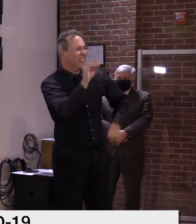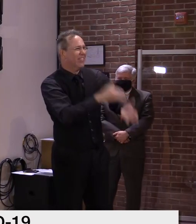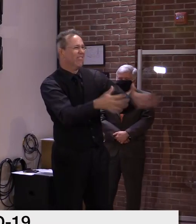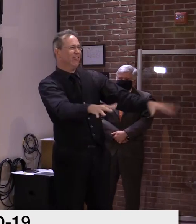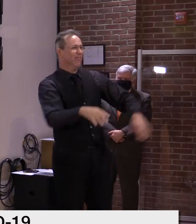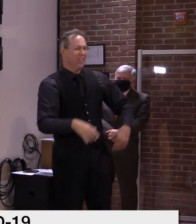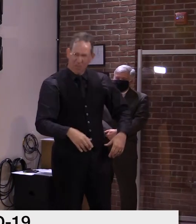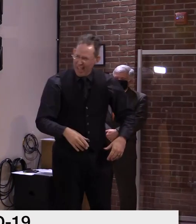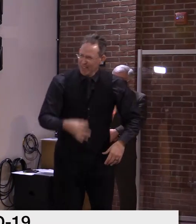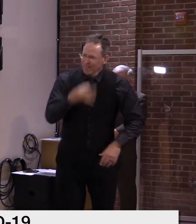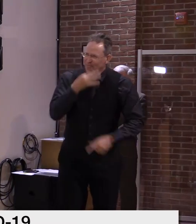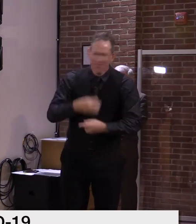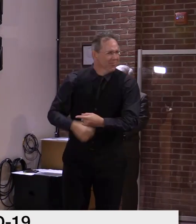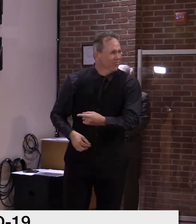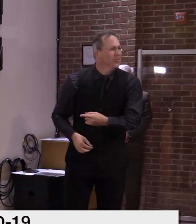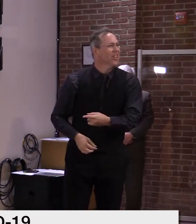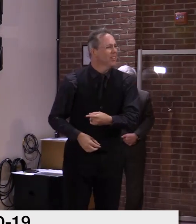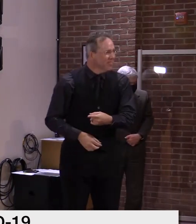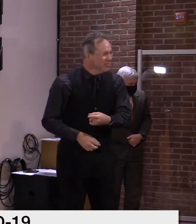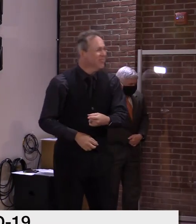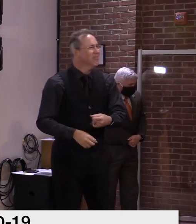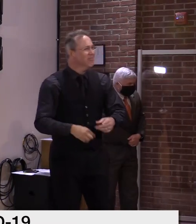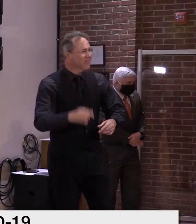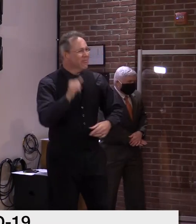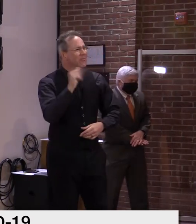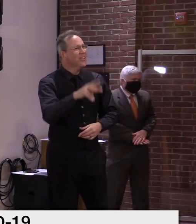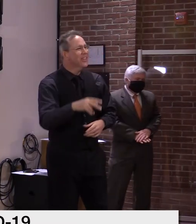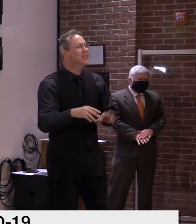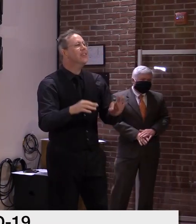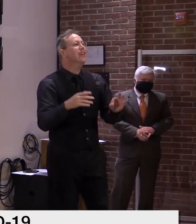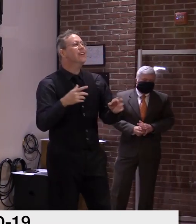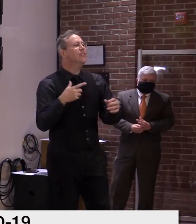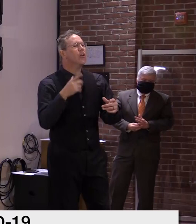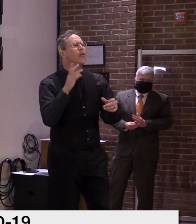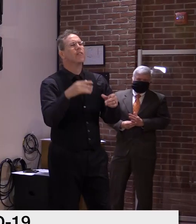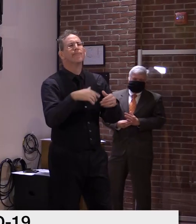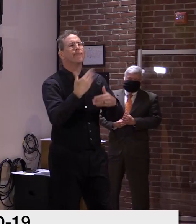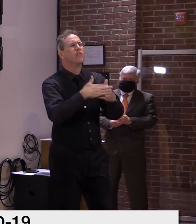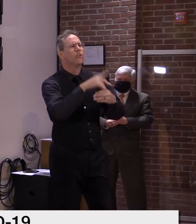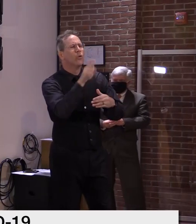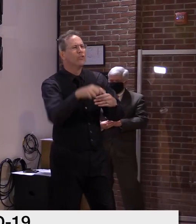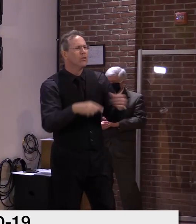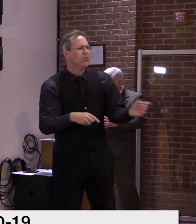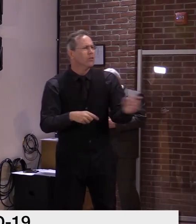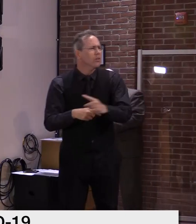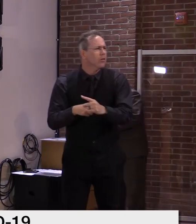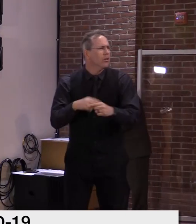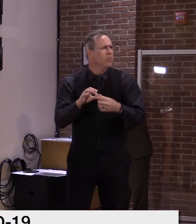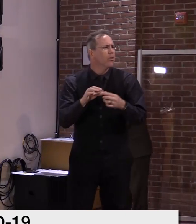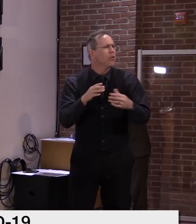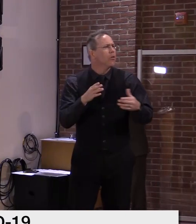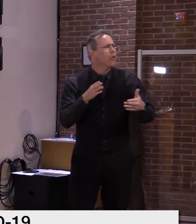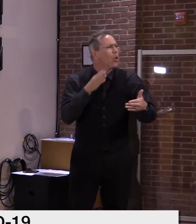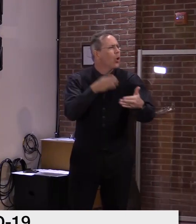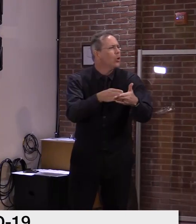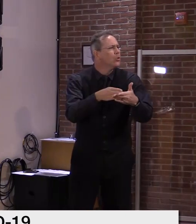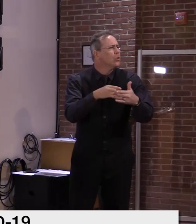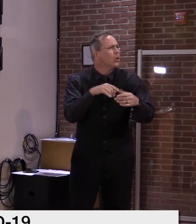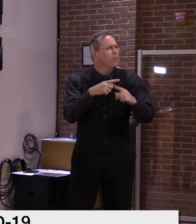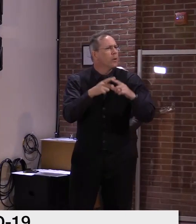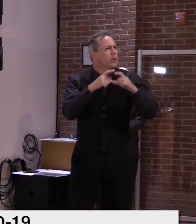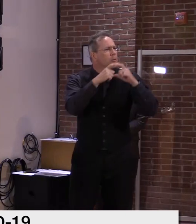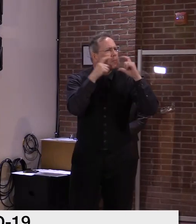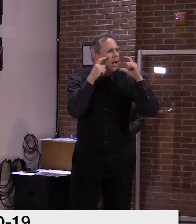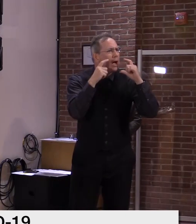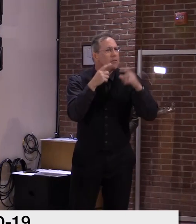could you discuss the lawsuit yesterday challenging your authority over masks and social distancing? I know you obviously put out a statement, but